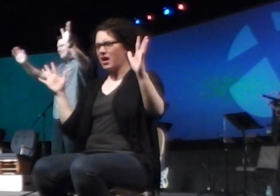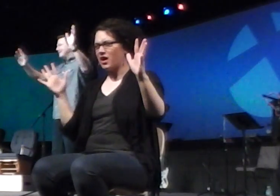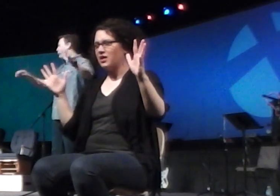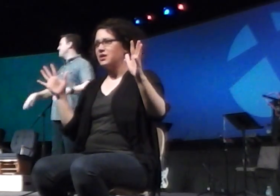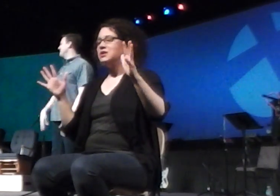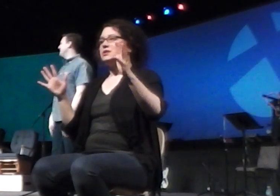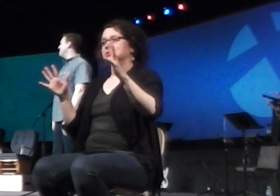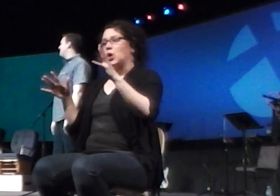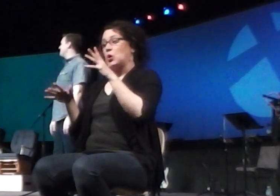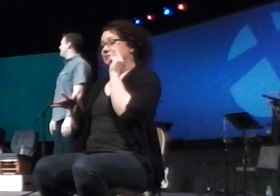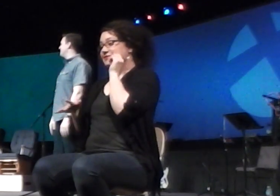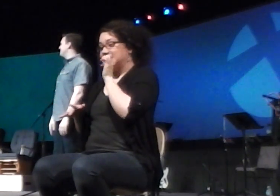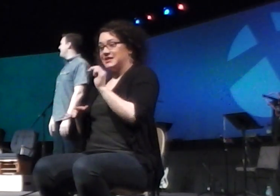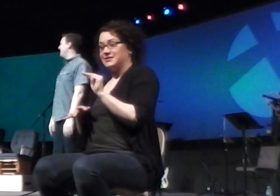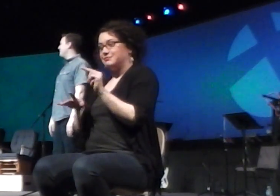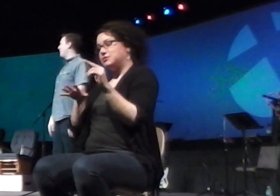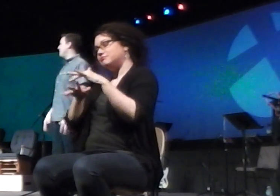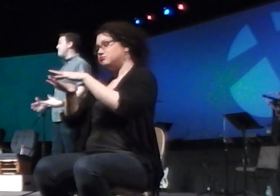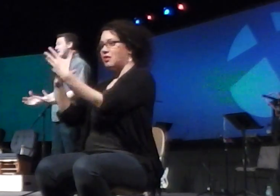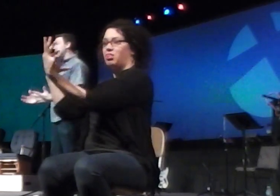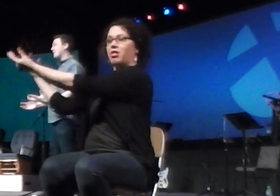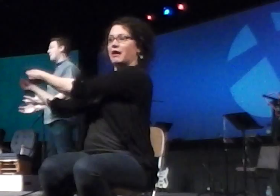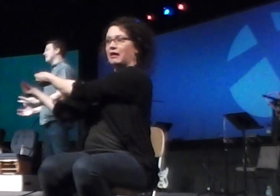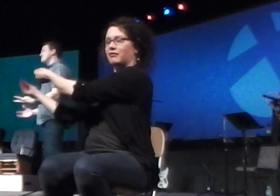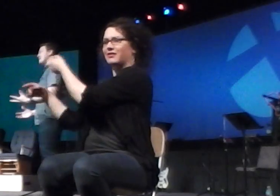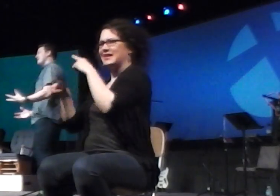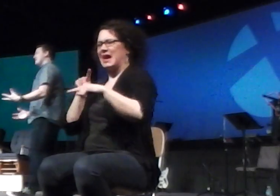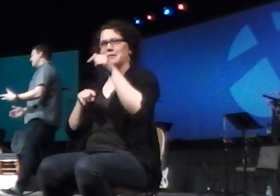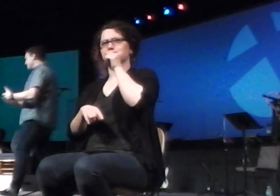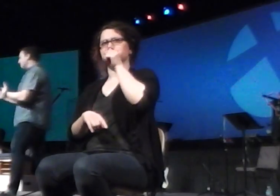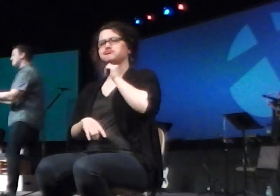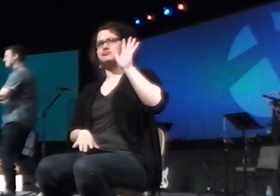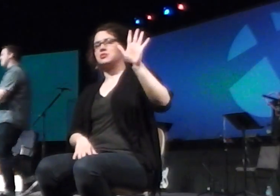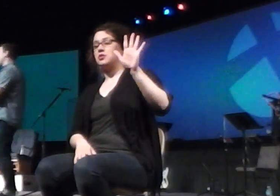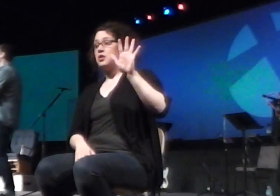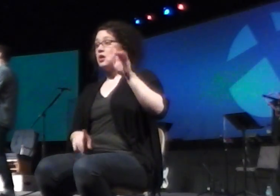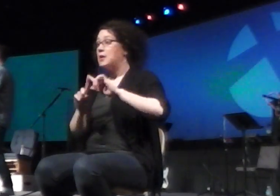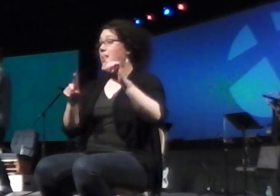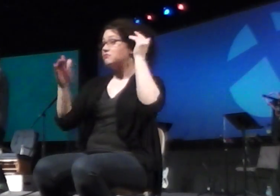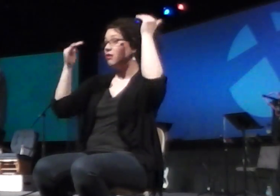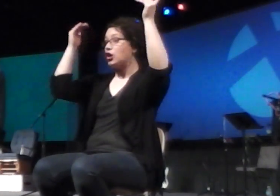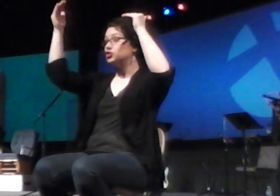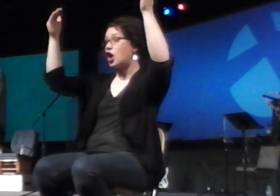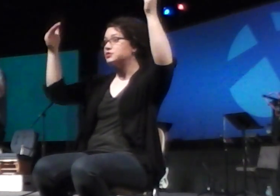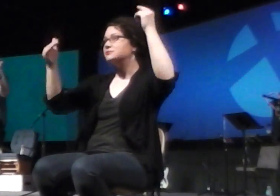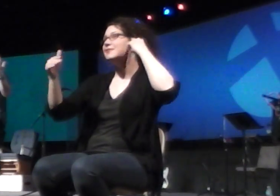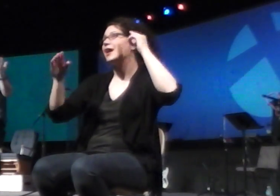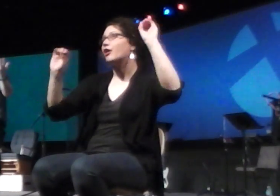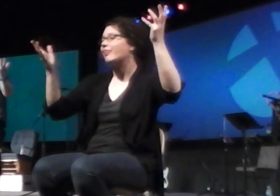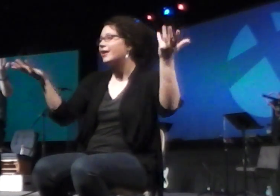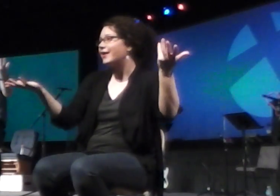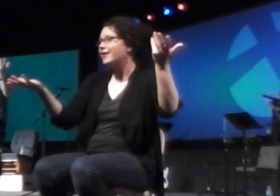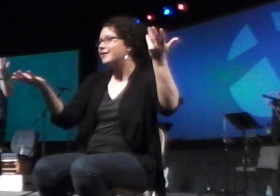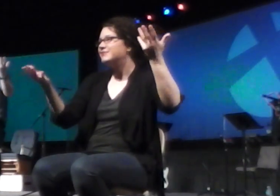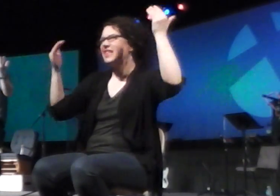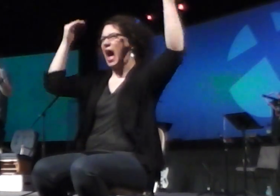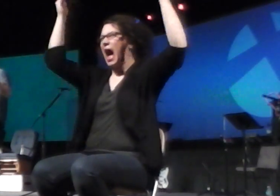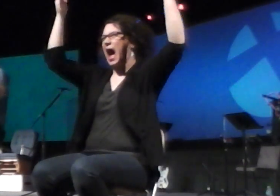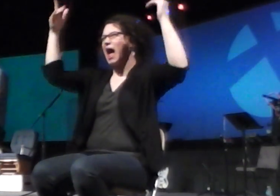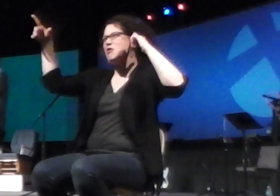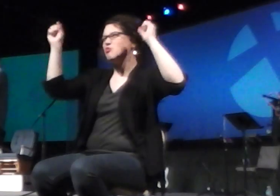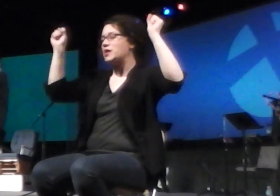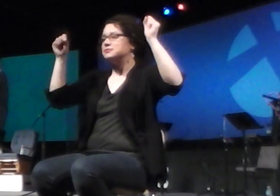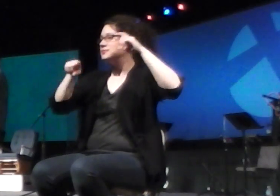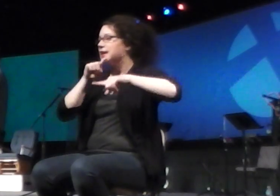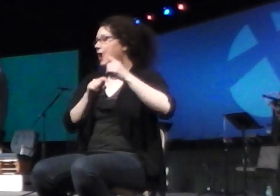so they would eventually leave because they couldn't take it anymore. And the best part was, the adults who were there to shop couldn't even hear it because